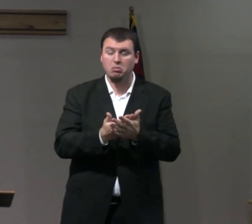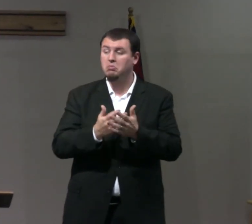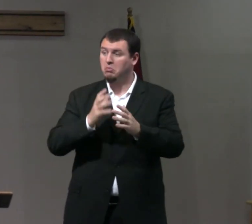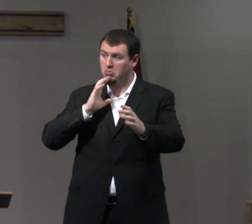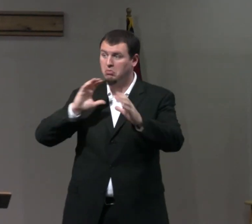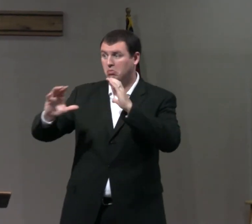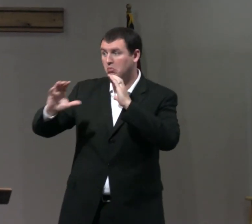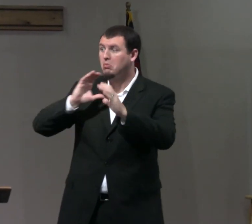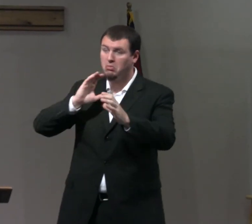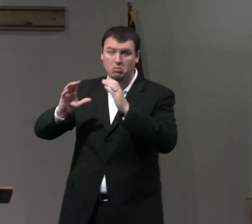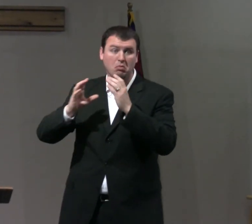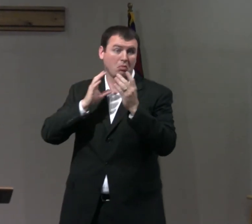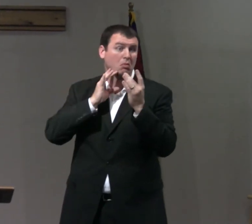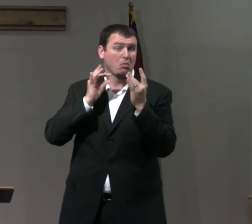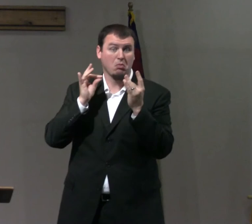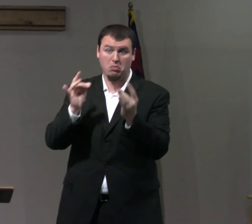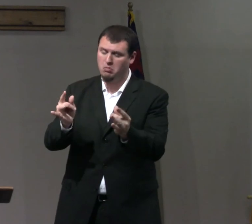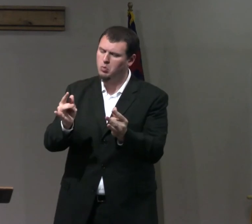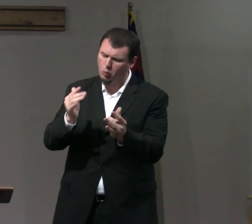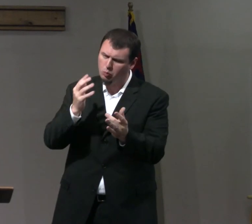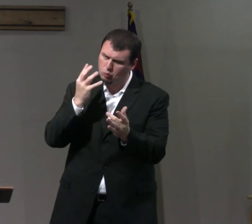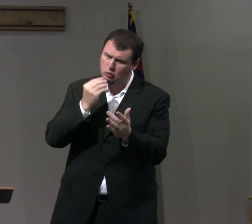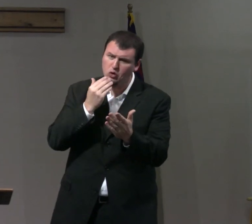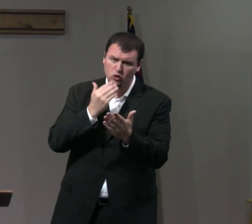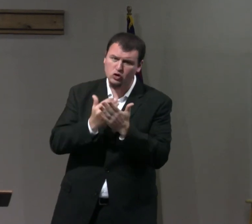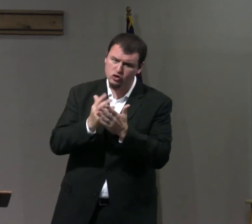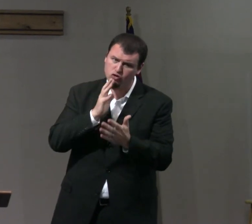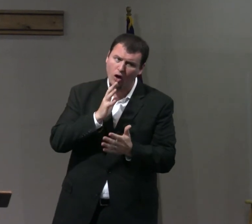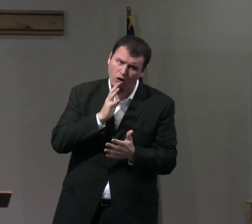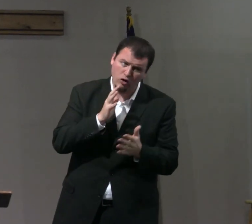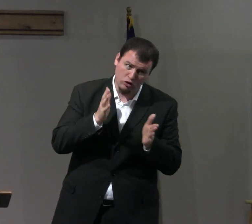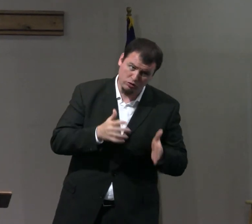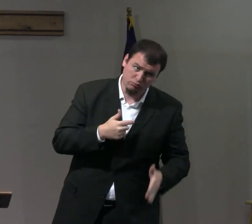My vision is still that I can talk pretty well with people.